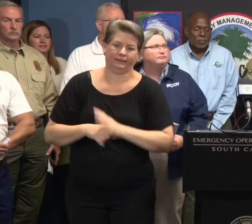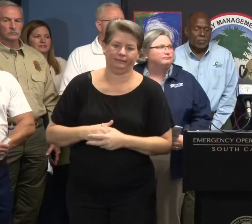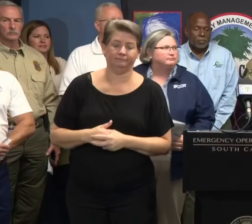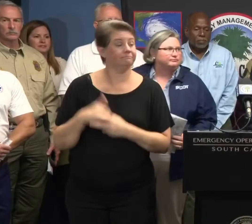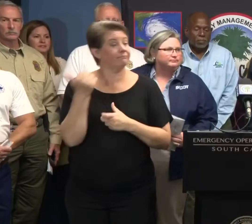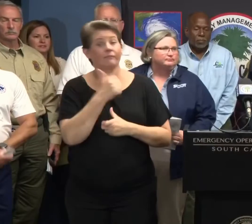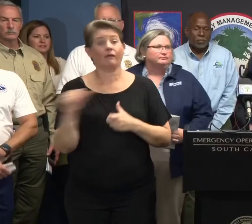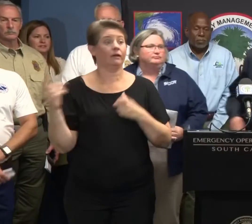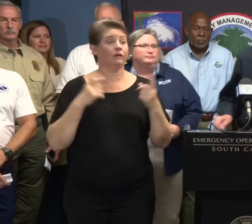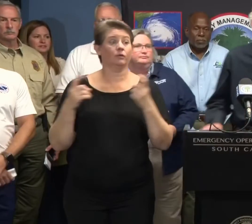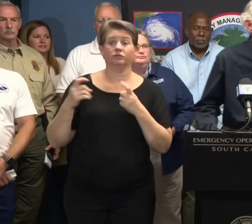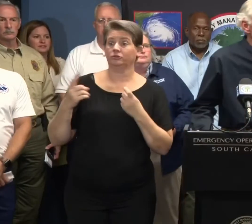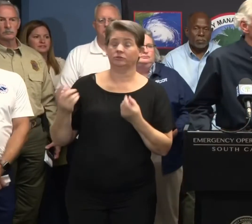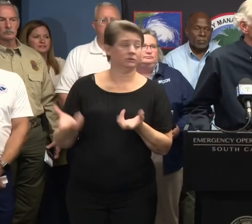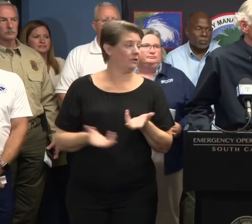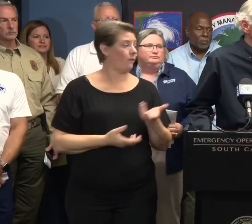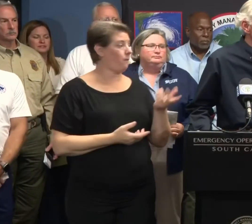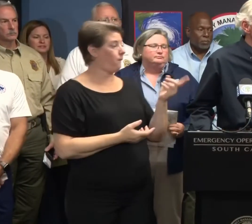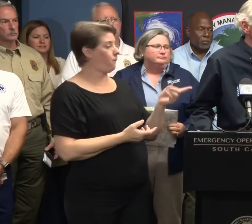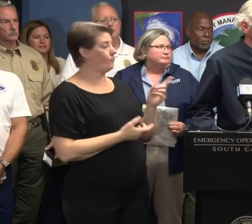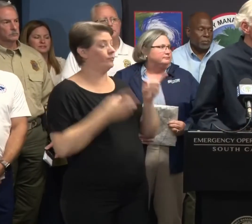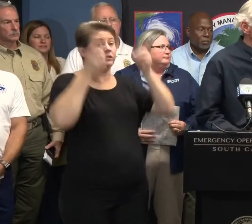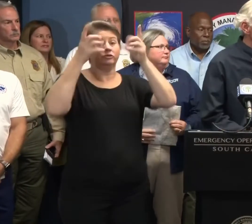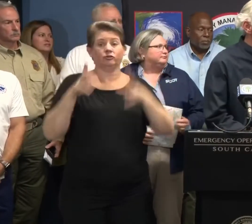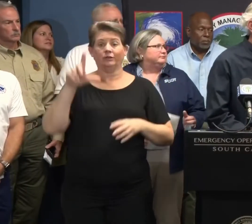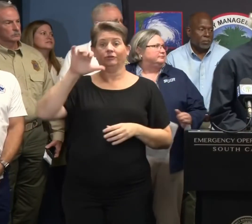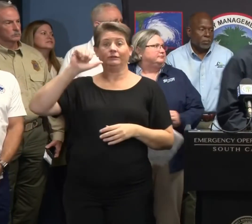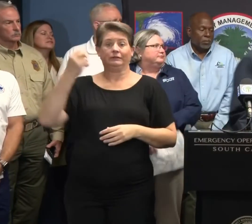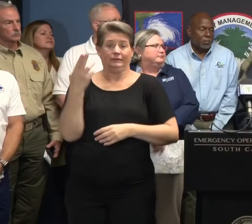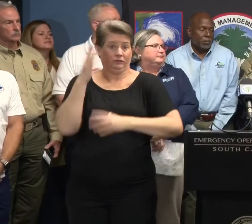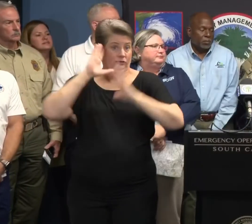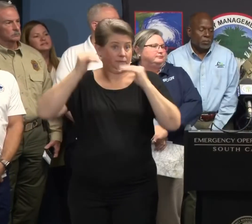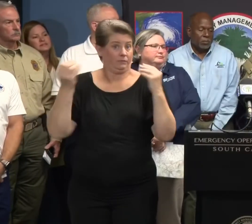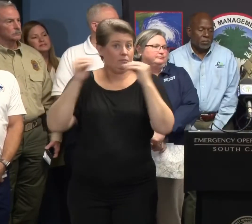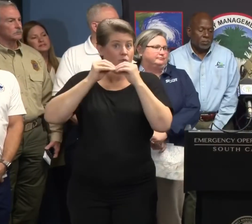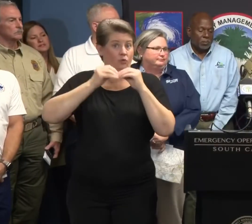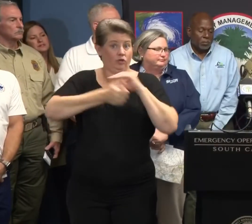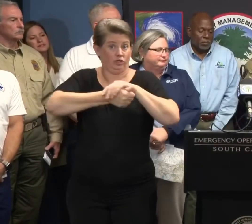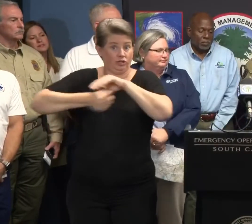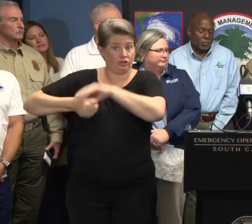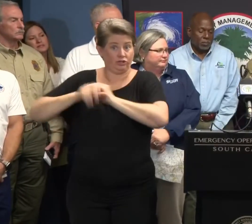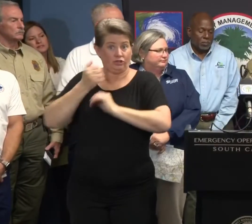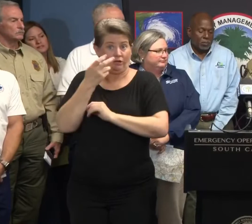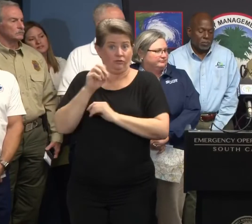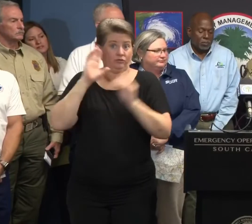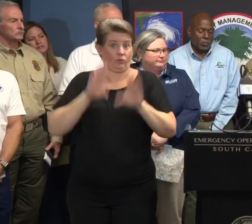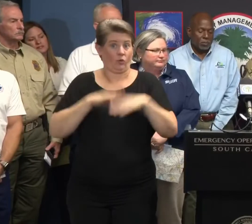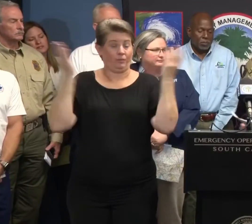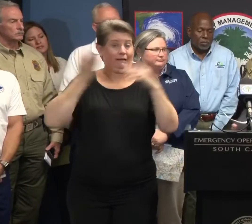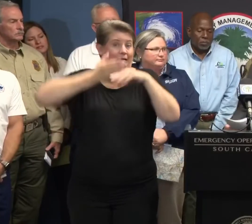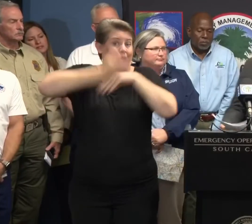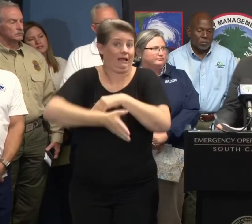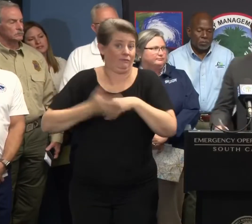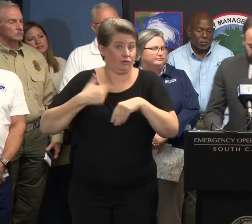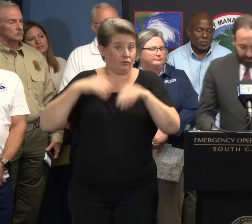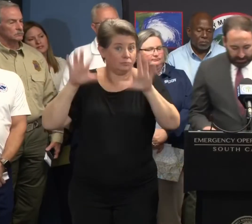More questions? Director Leach, are you expecting more shelters to open up post-storm?